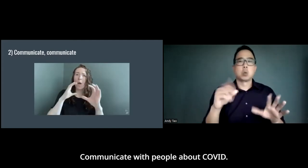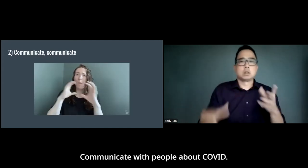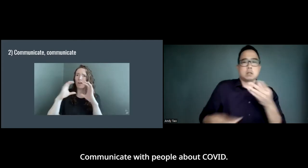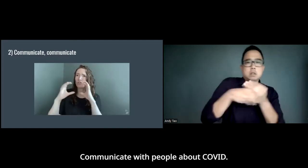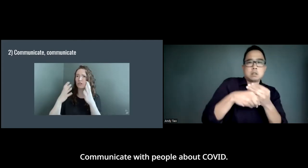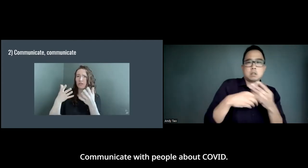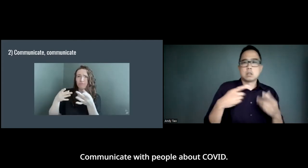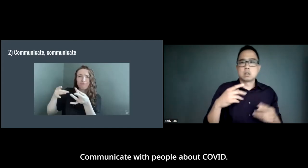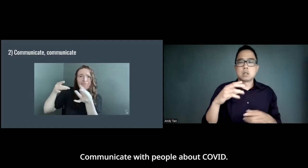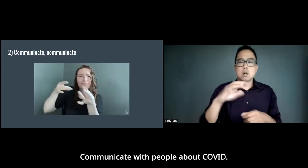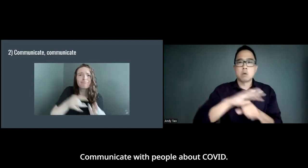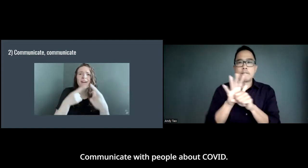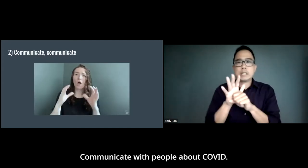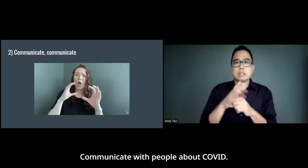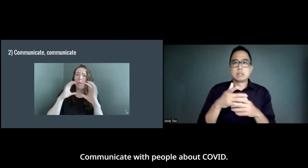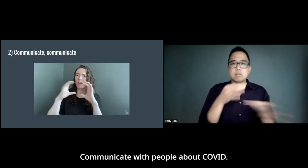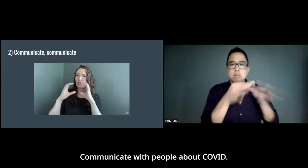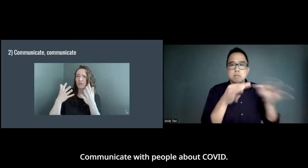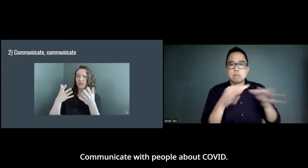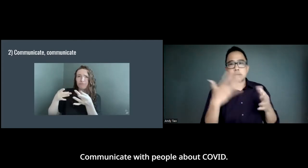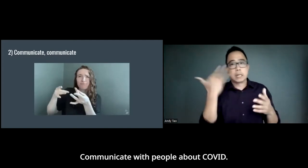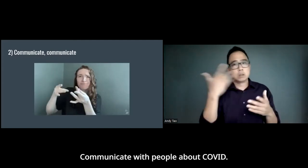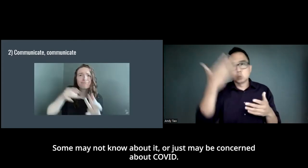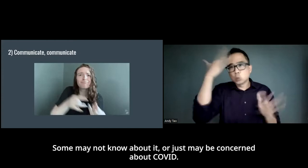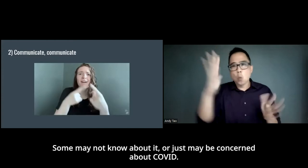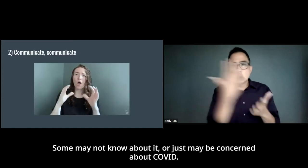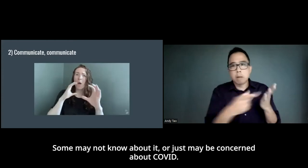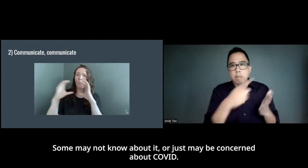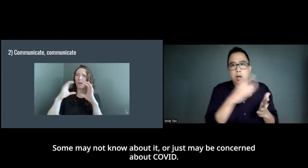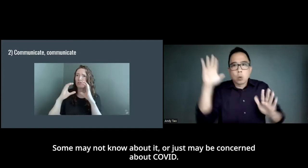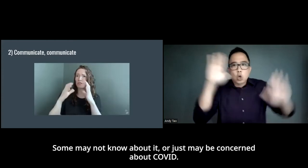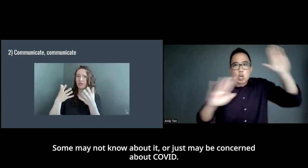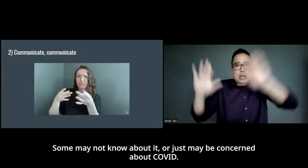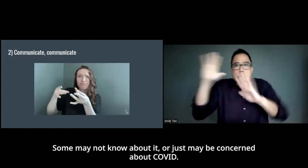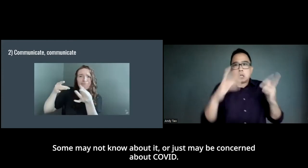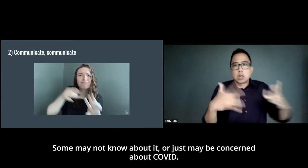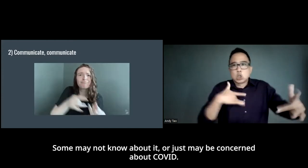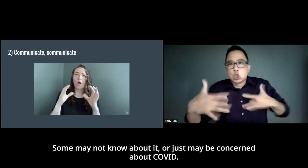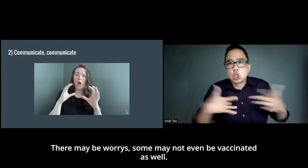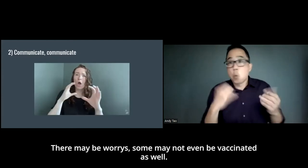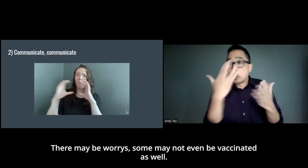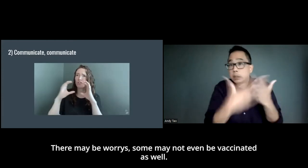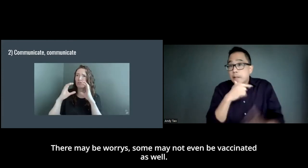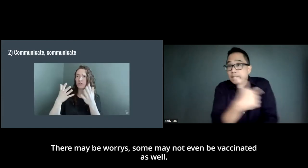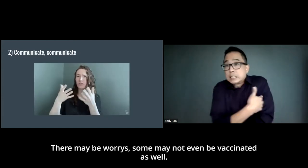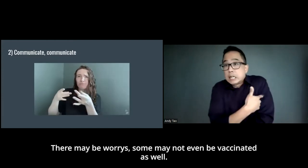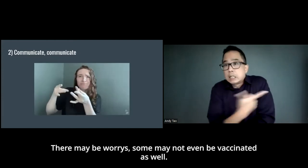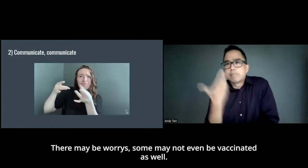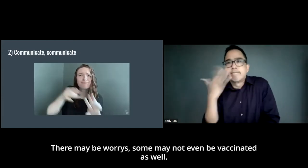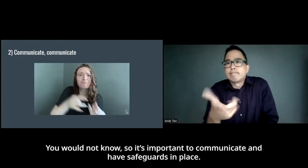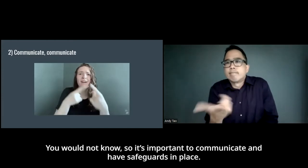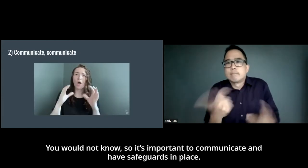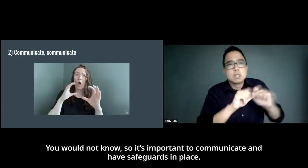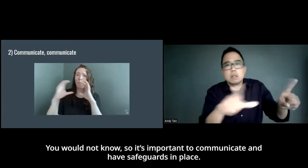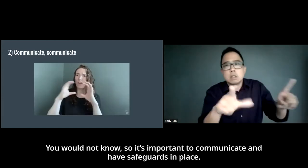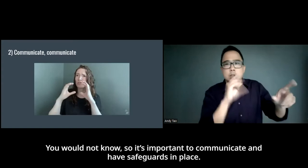supplying food for people, do communicate with everyone. And also add in some COVID guidelines